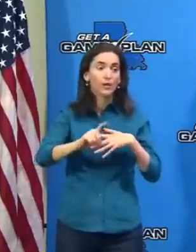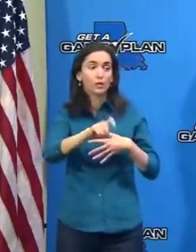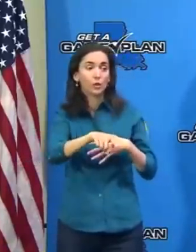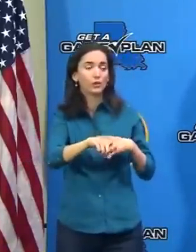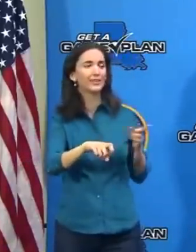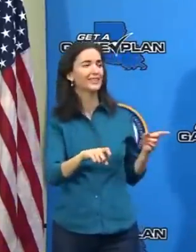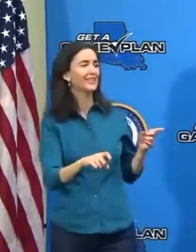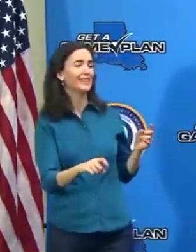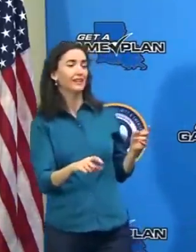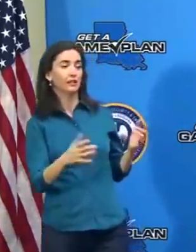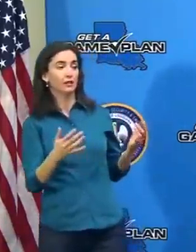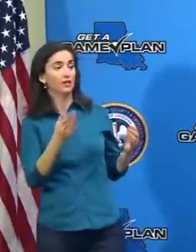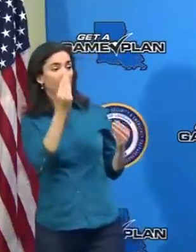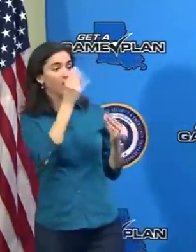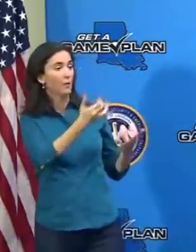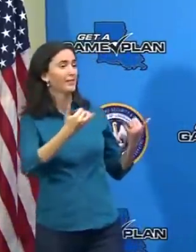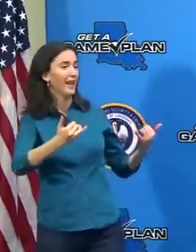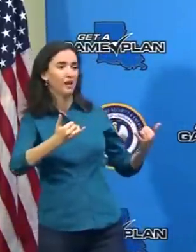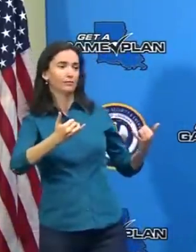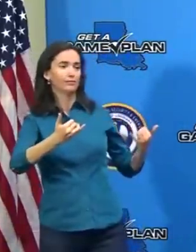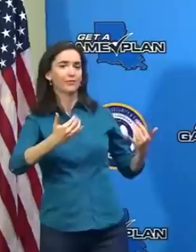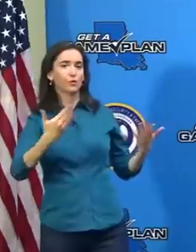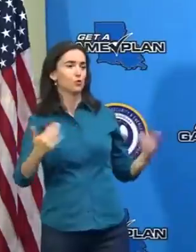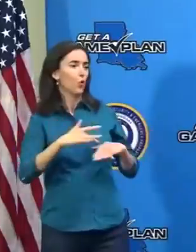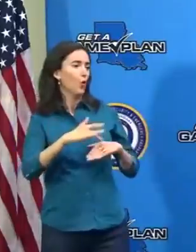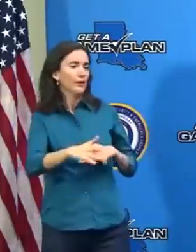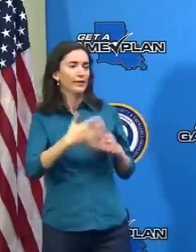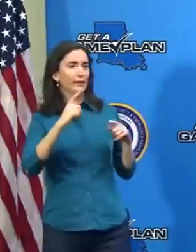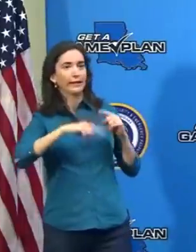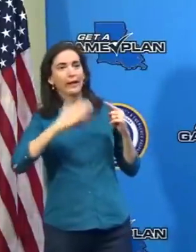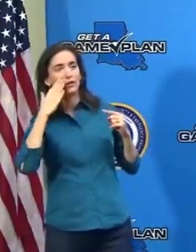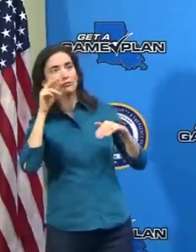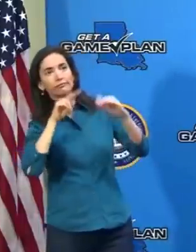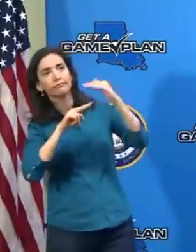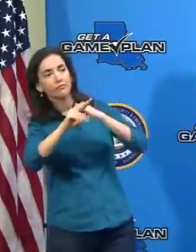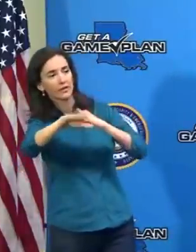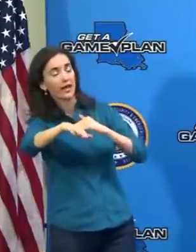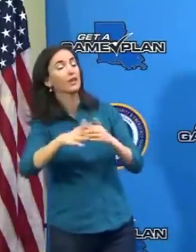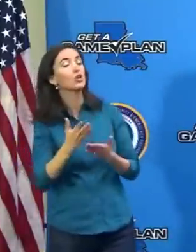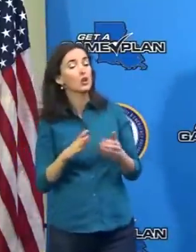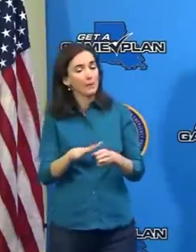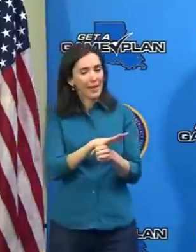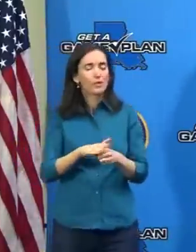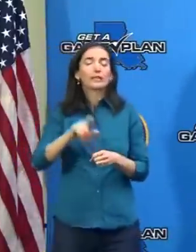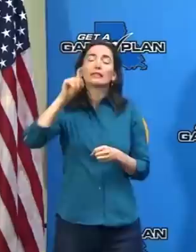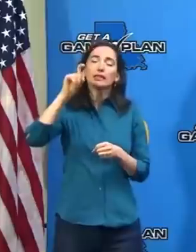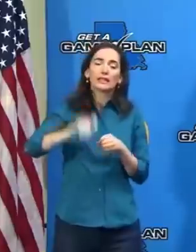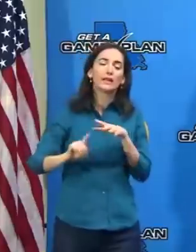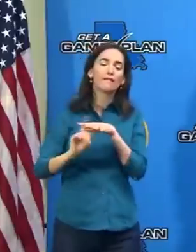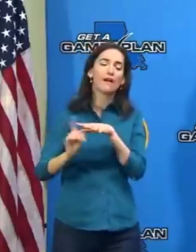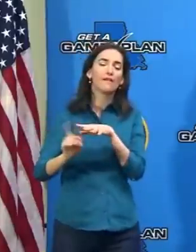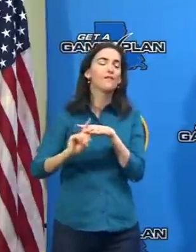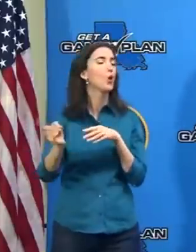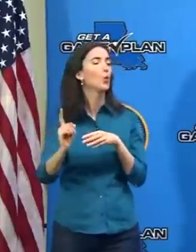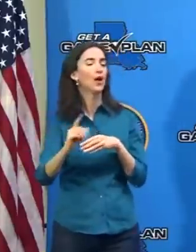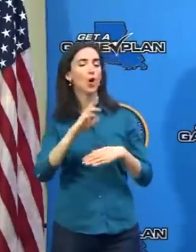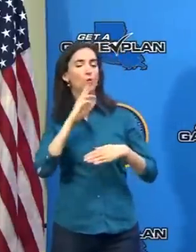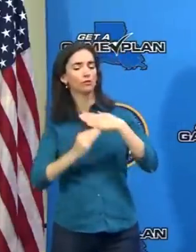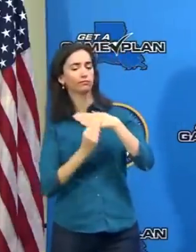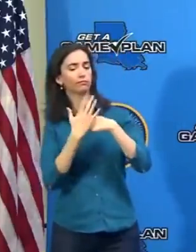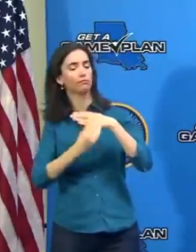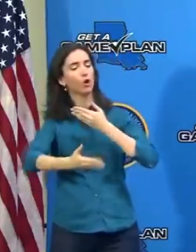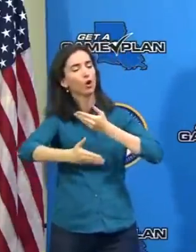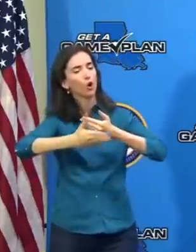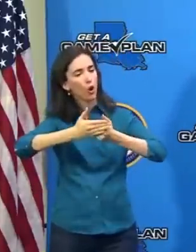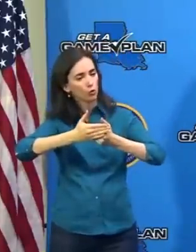that. Clearly, the areas that needed to evacuate the most were those closest to the coast,